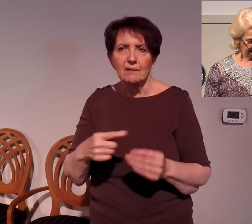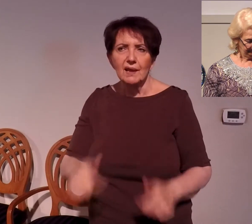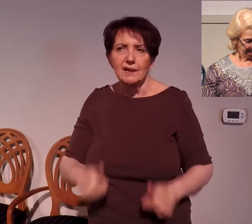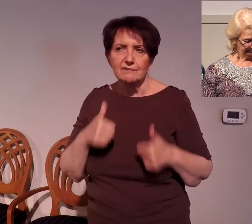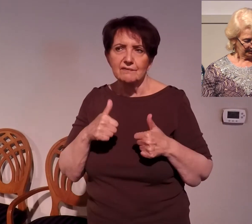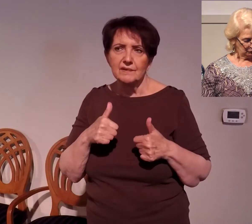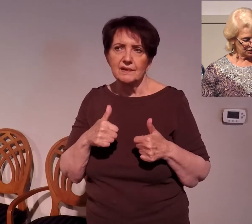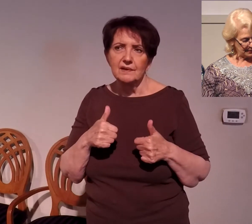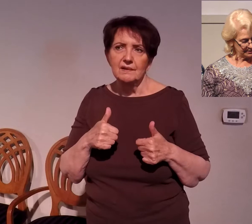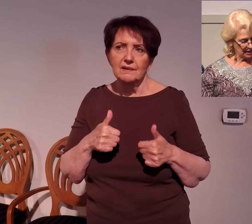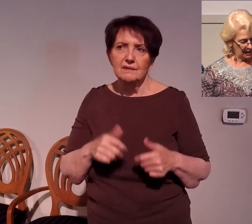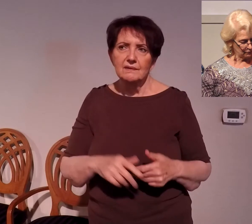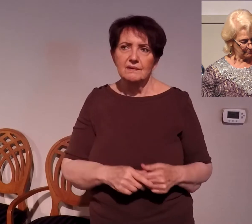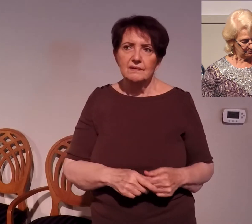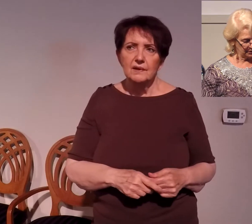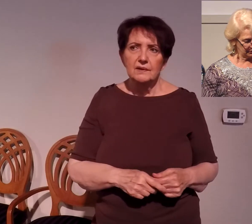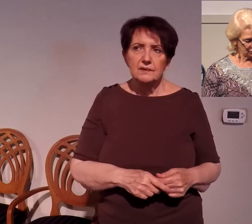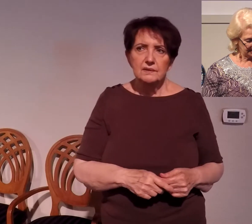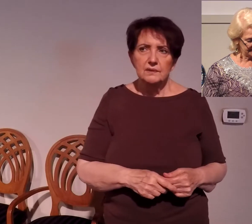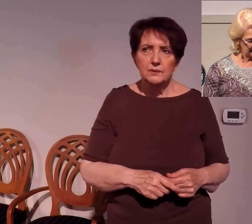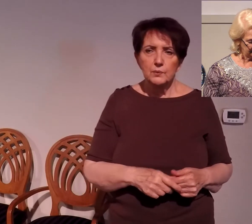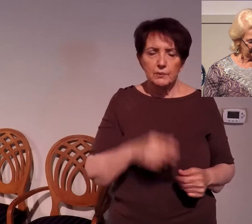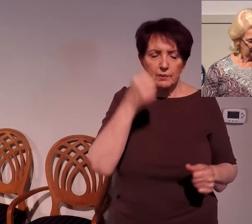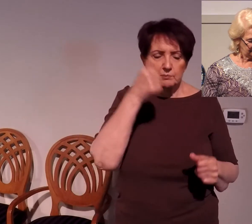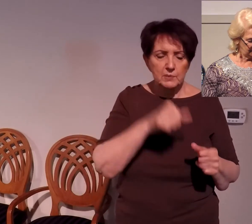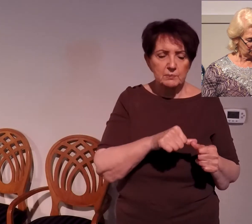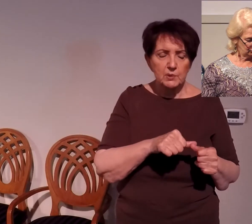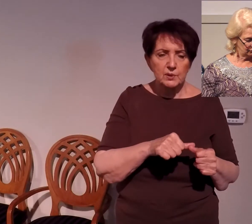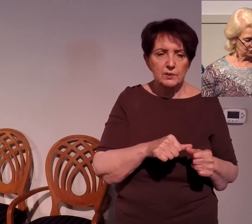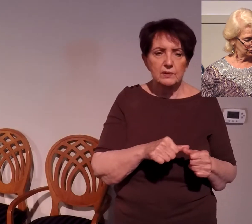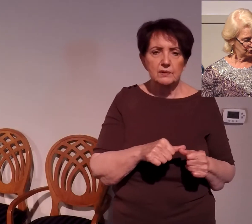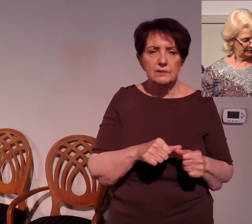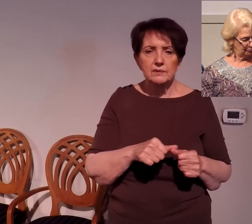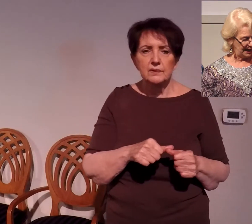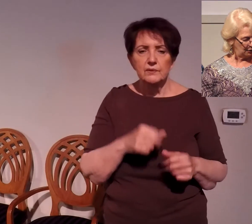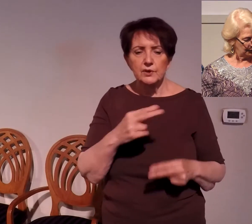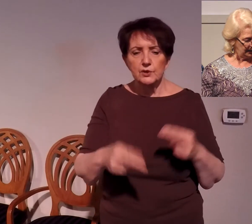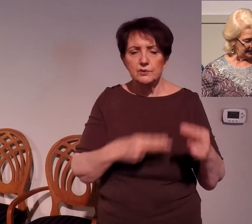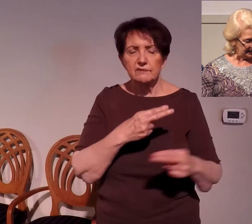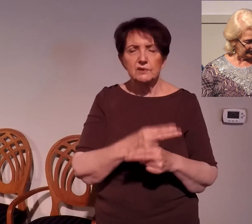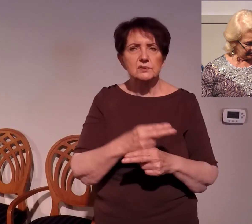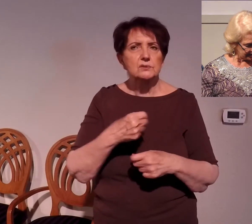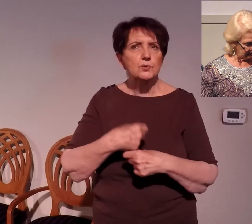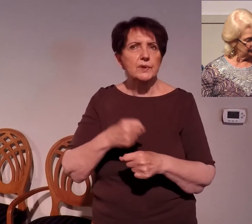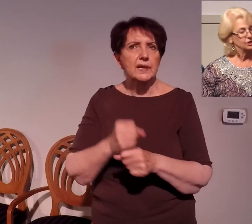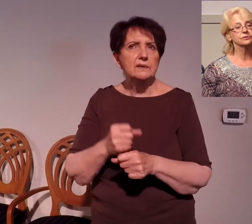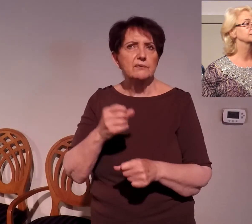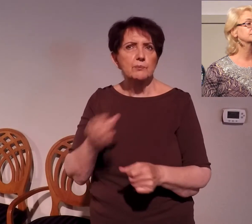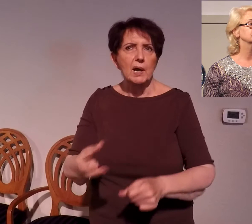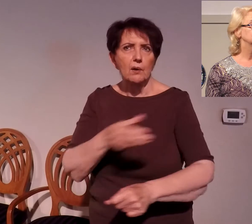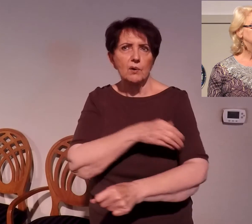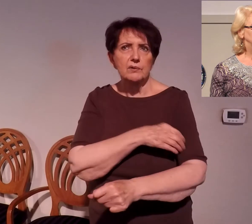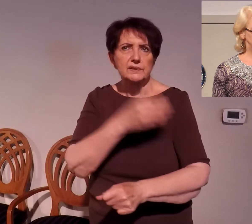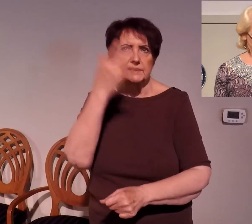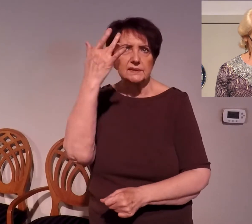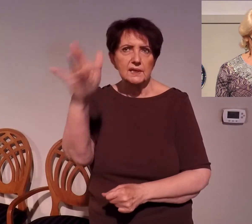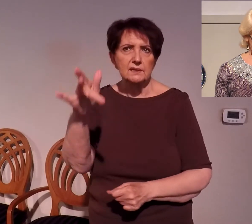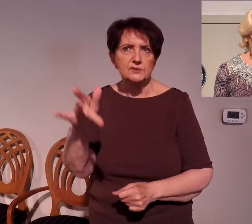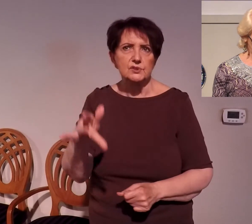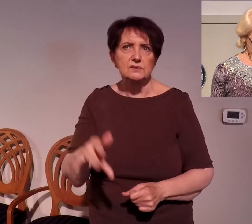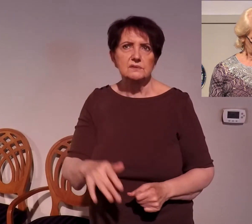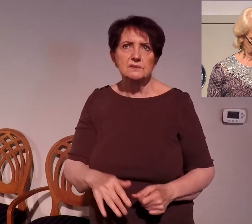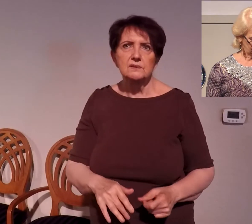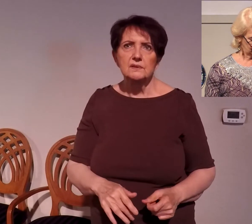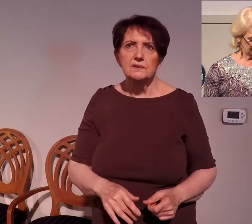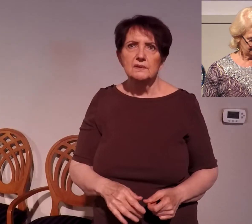itself. We spend time remembering the transcendent, infinite, universal creative power and intelligence, which is the